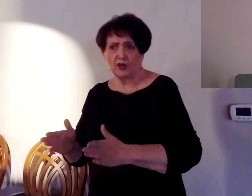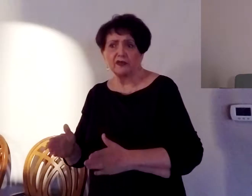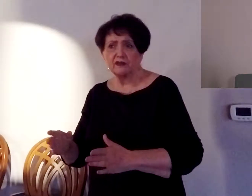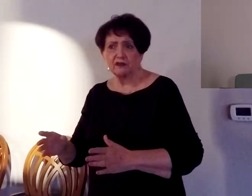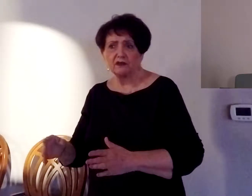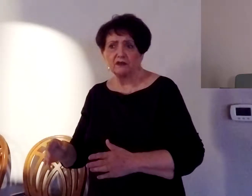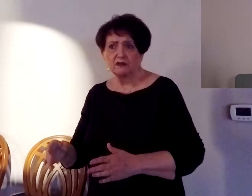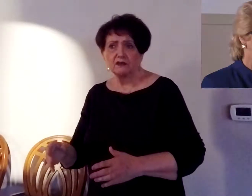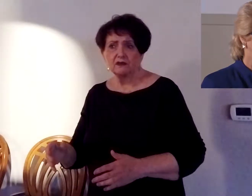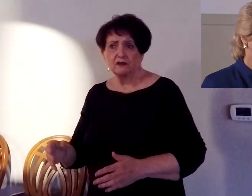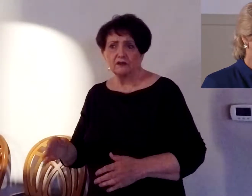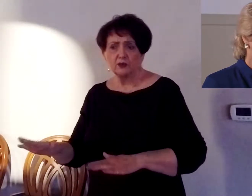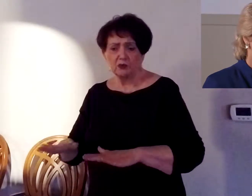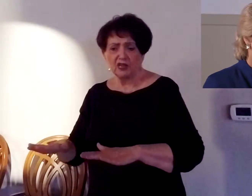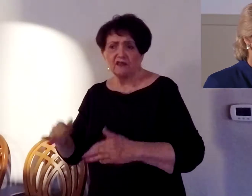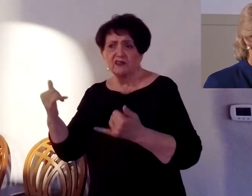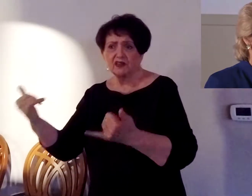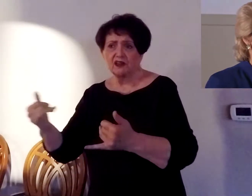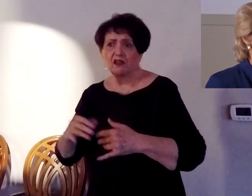behaving.